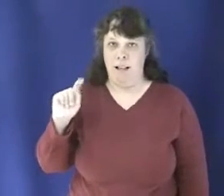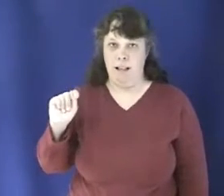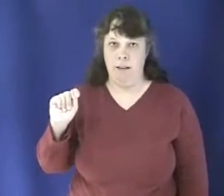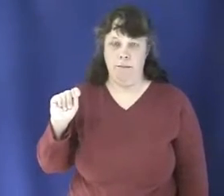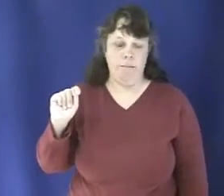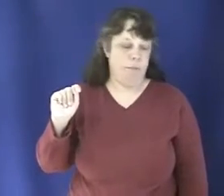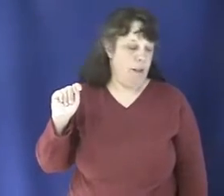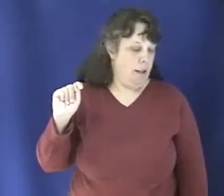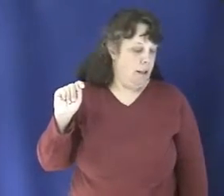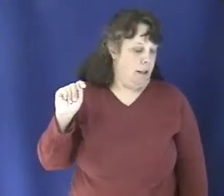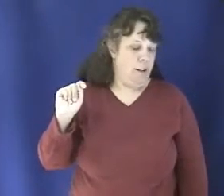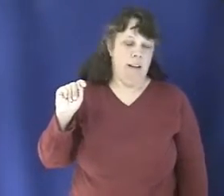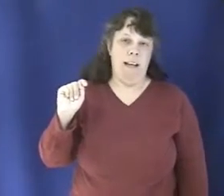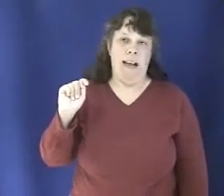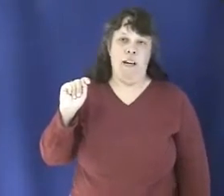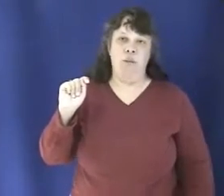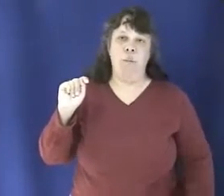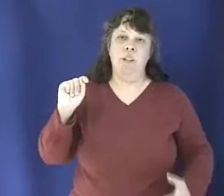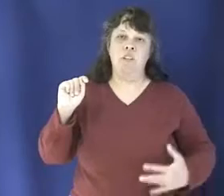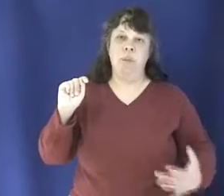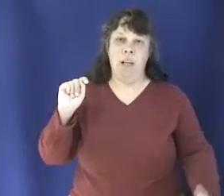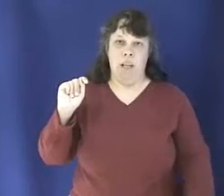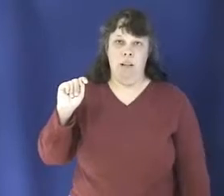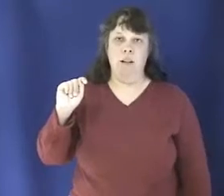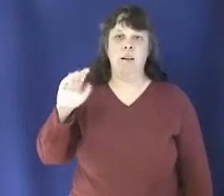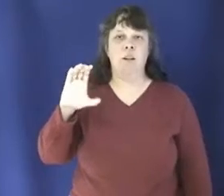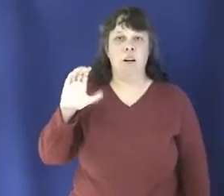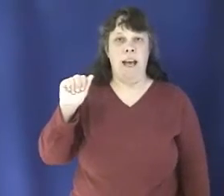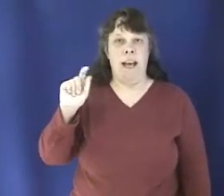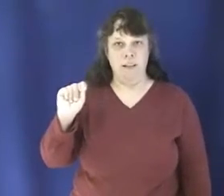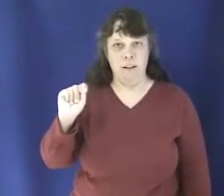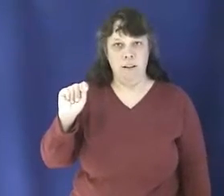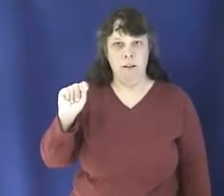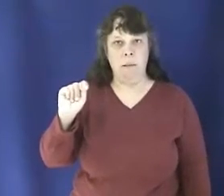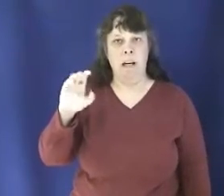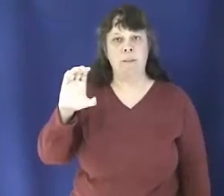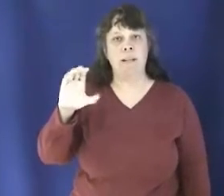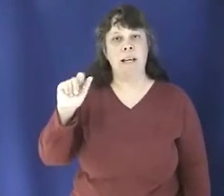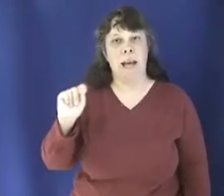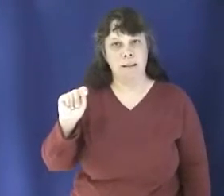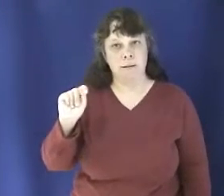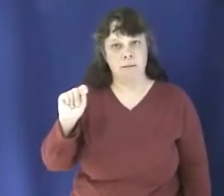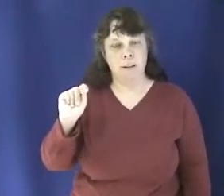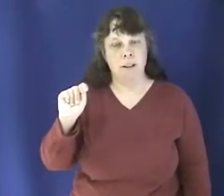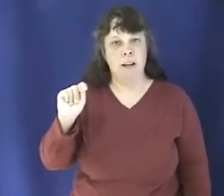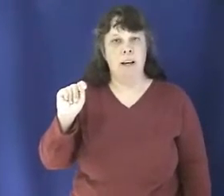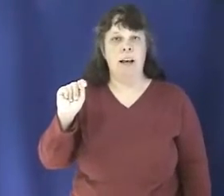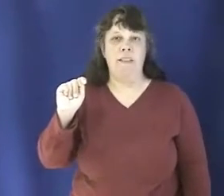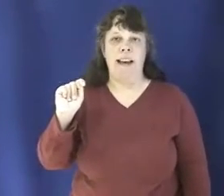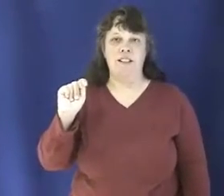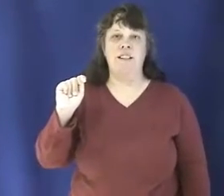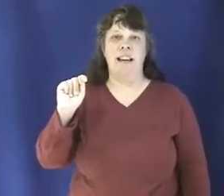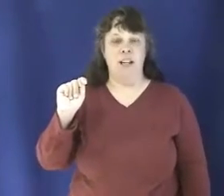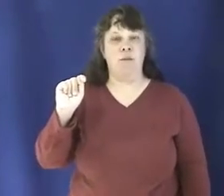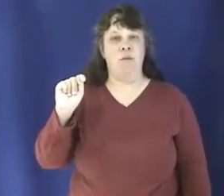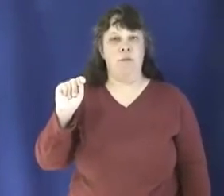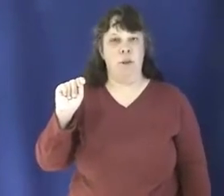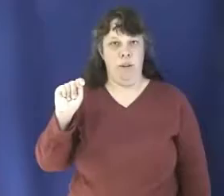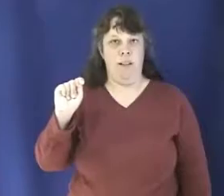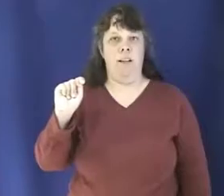C-A-T. As you build speed, k-at becomes cat. And that's the natural fluency